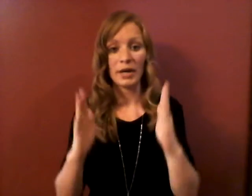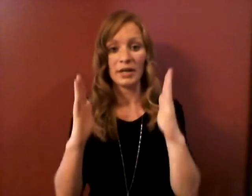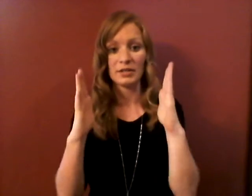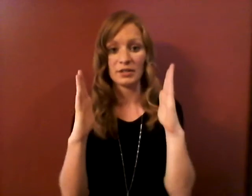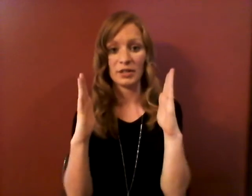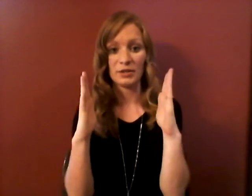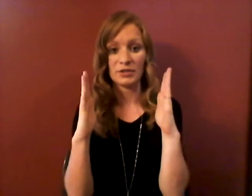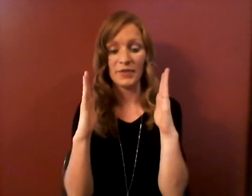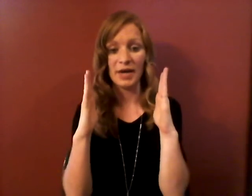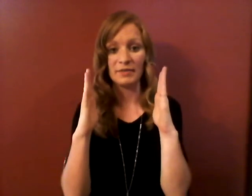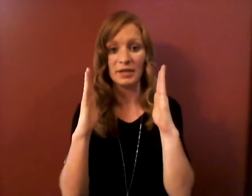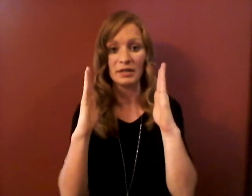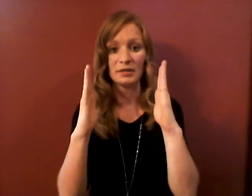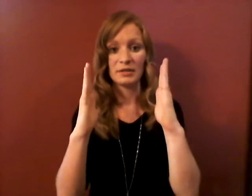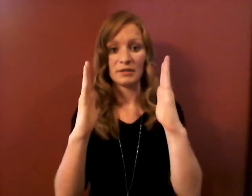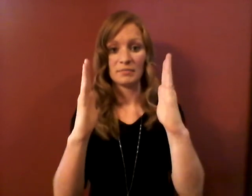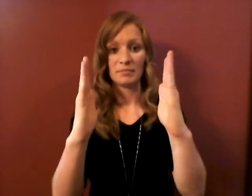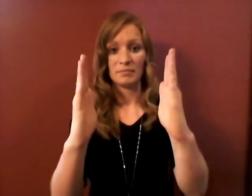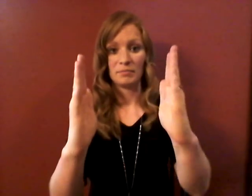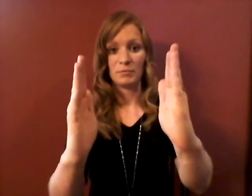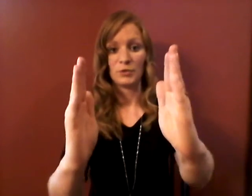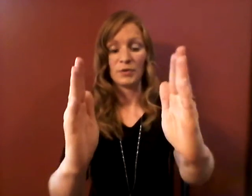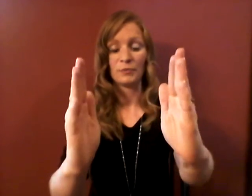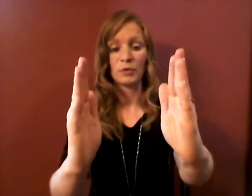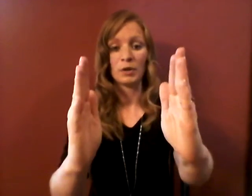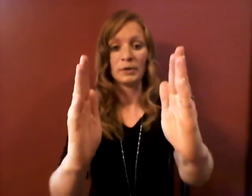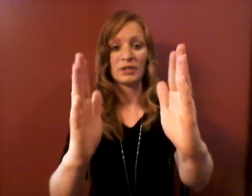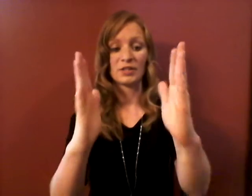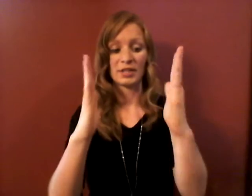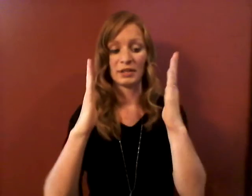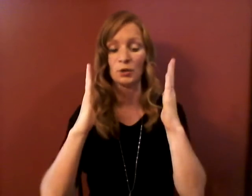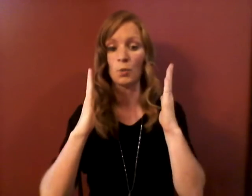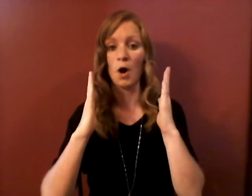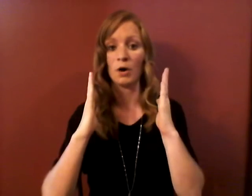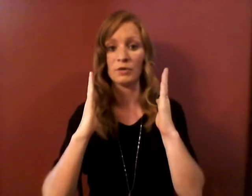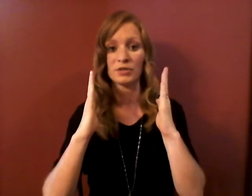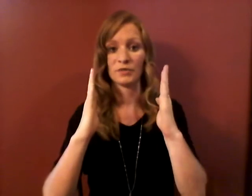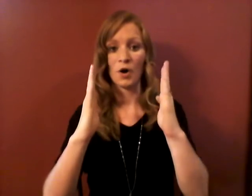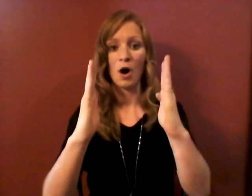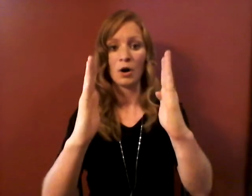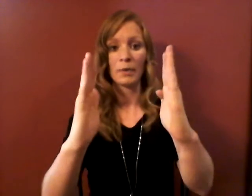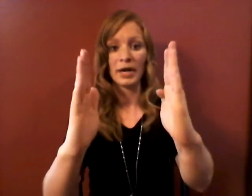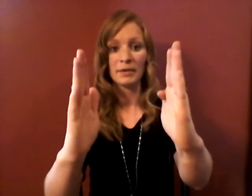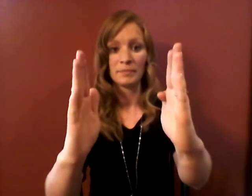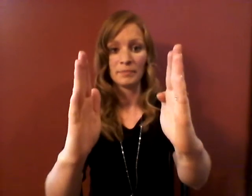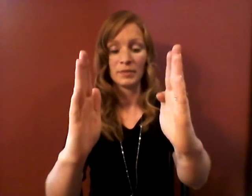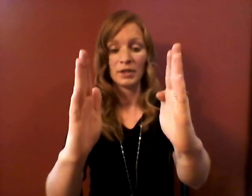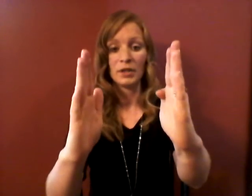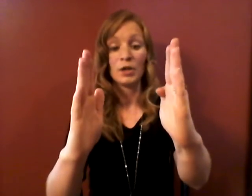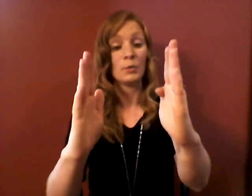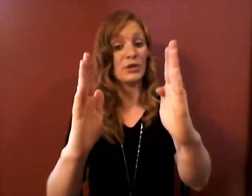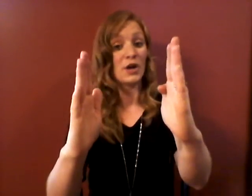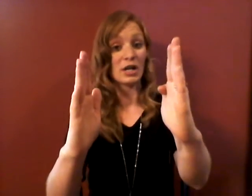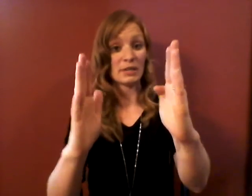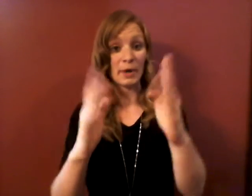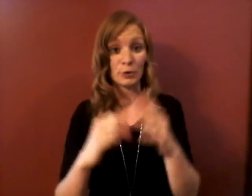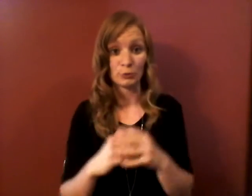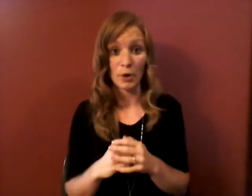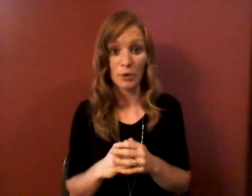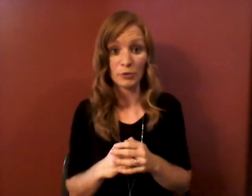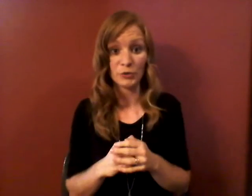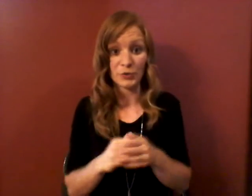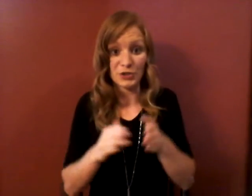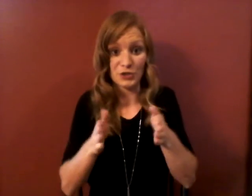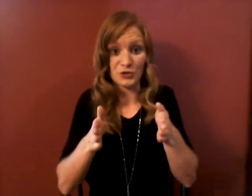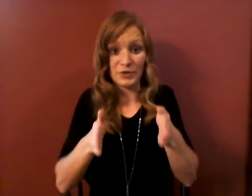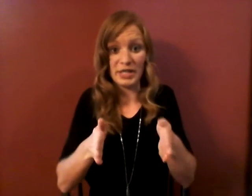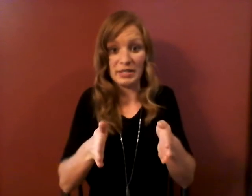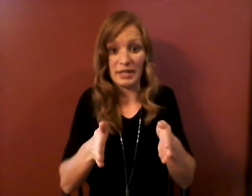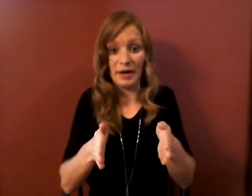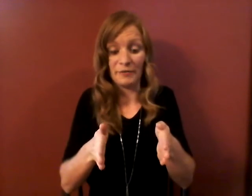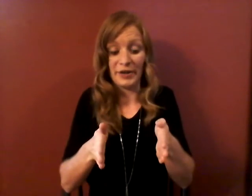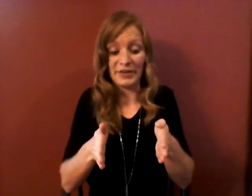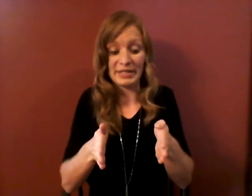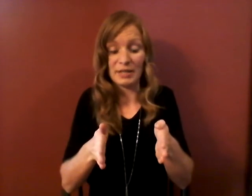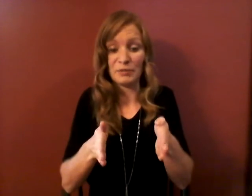Hallways, closed 5 hands, move them forward just like the walls of a hallway. We talked about road or street, how very similar,